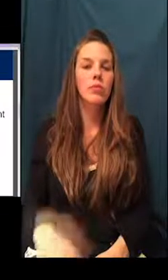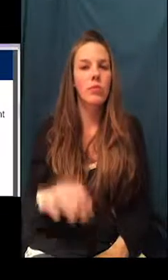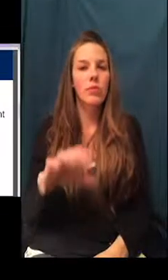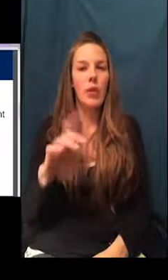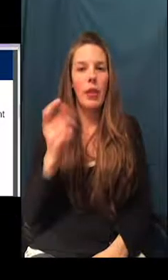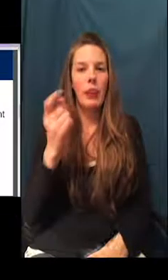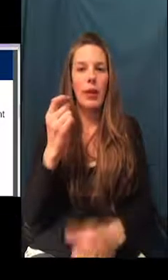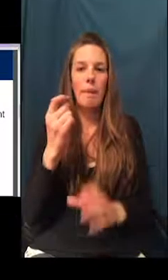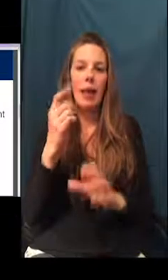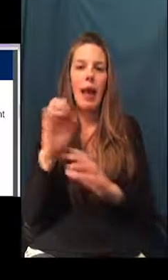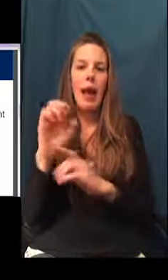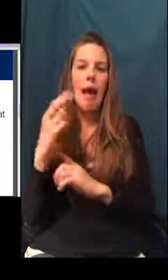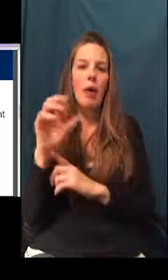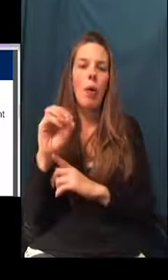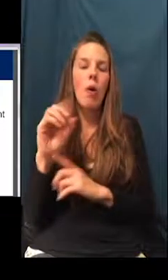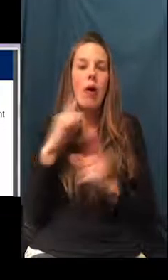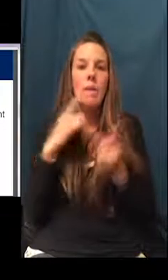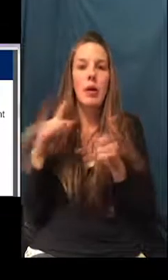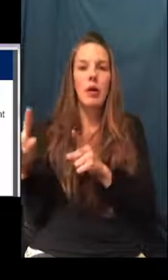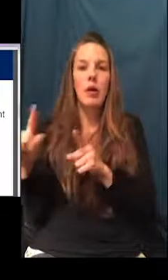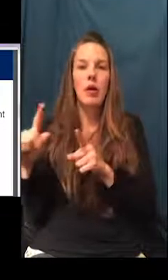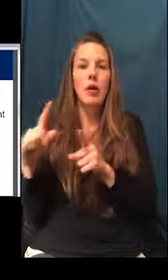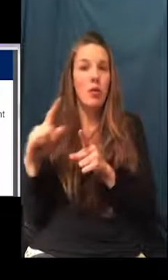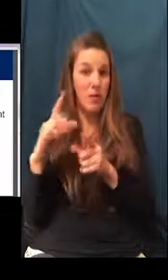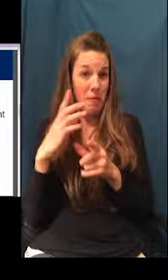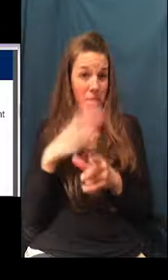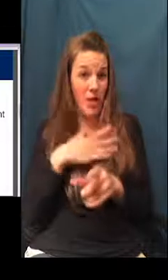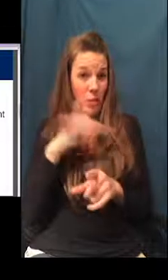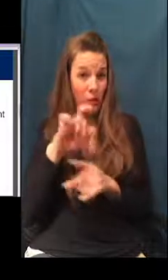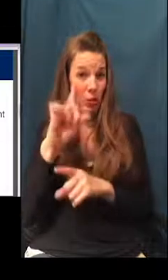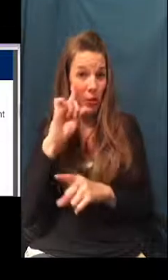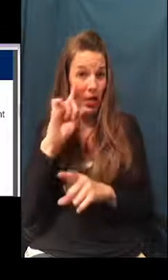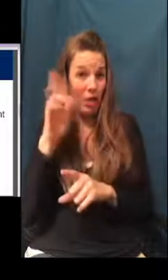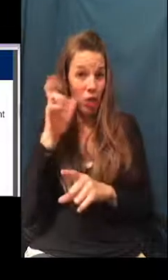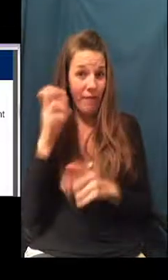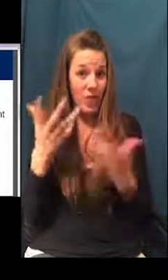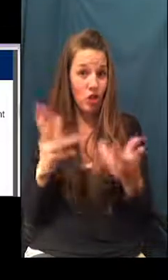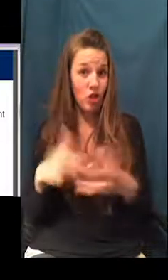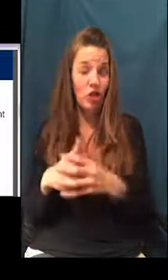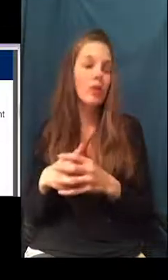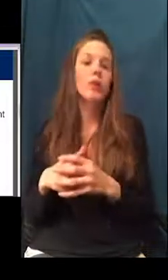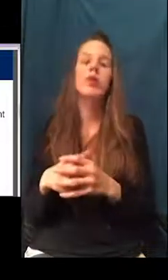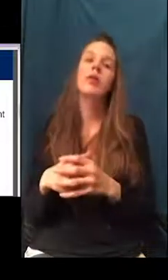Got a little bit of echo on the line there. Was my question heard by our panelists?